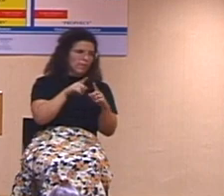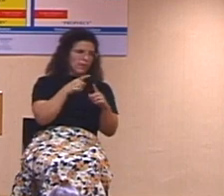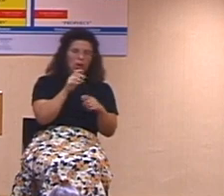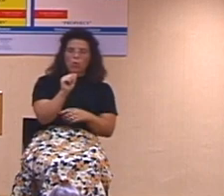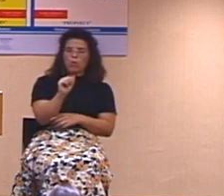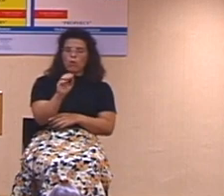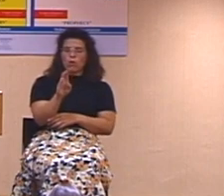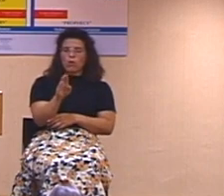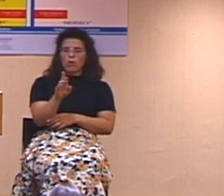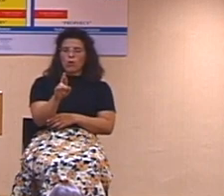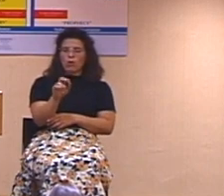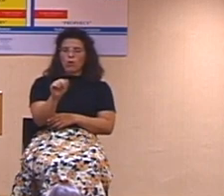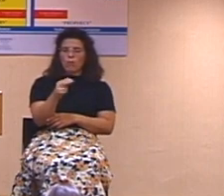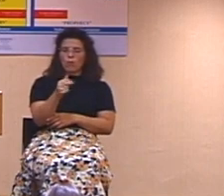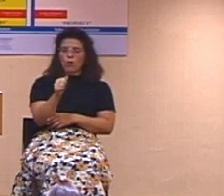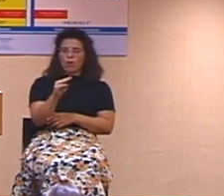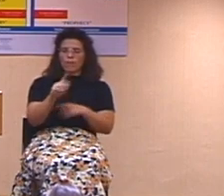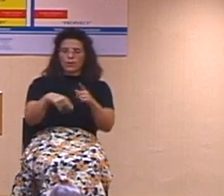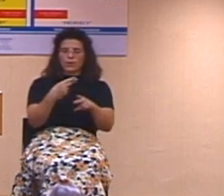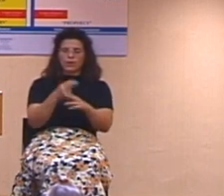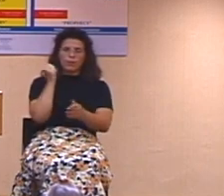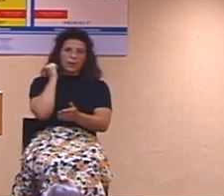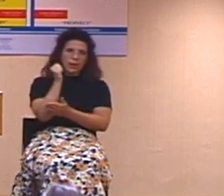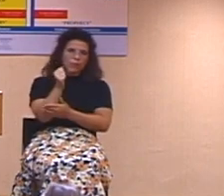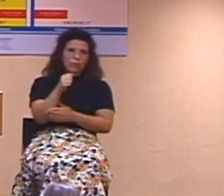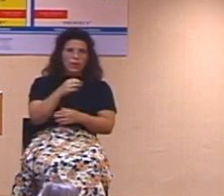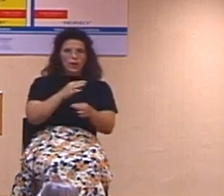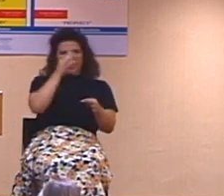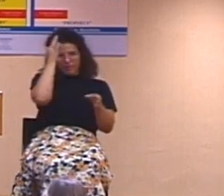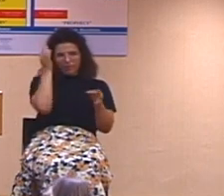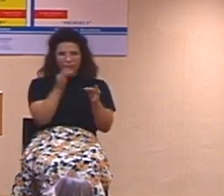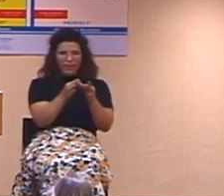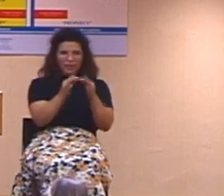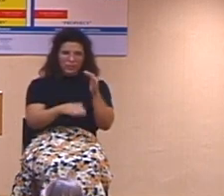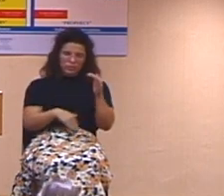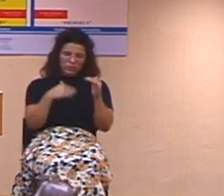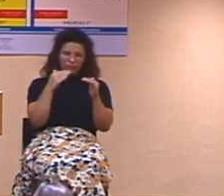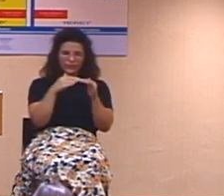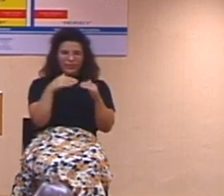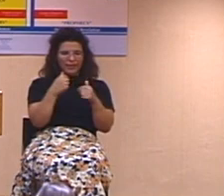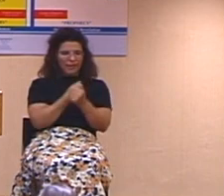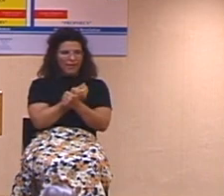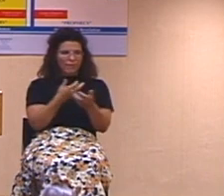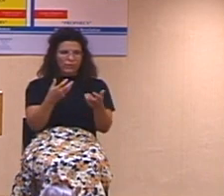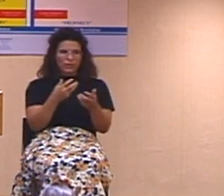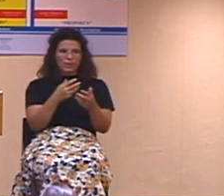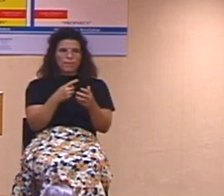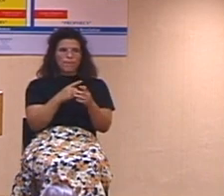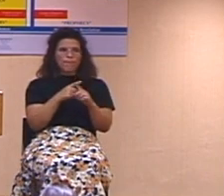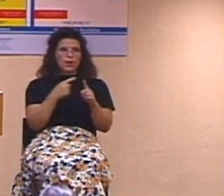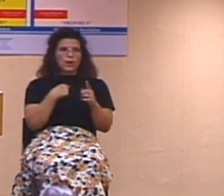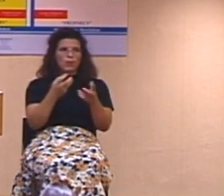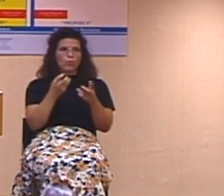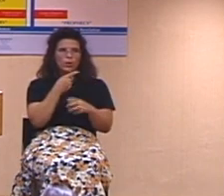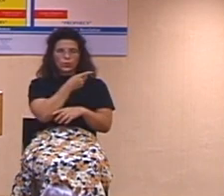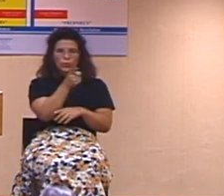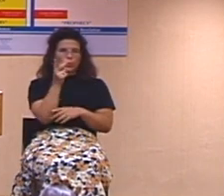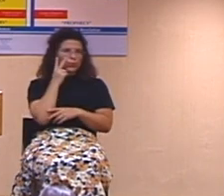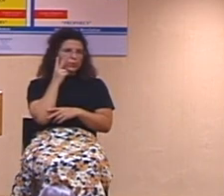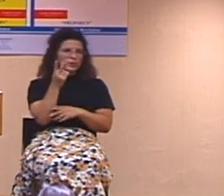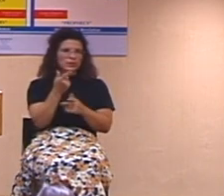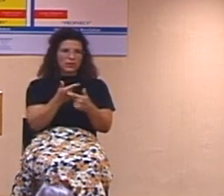issues of faith and justification and so forth. But I want you to see the language here, because